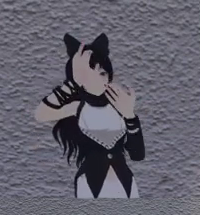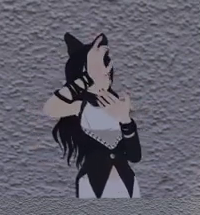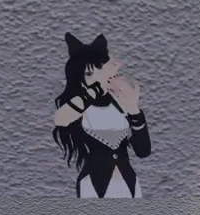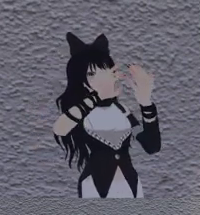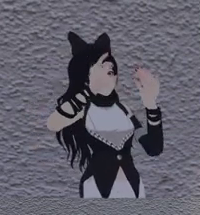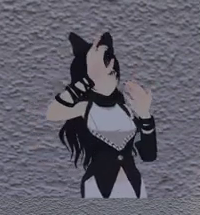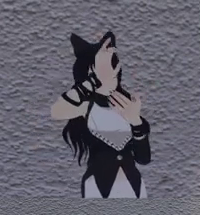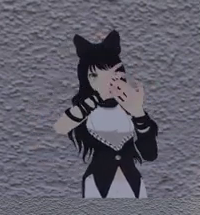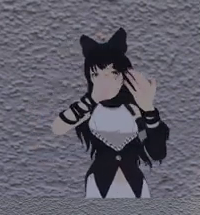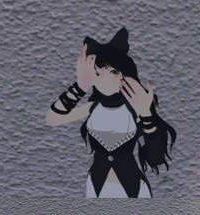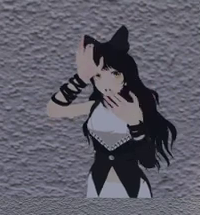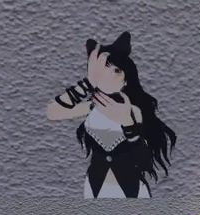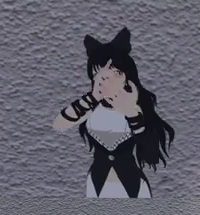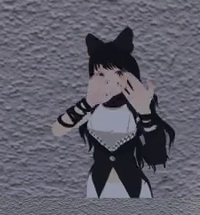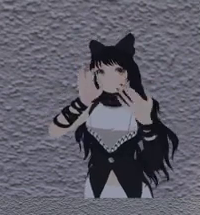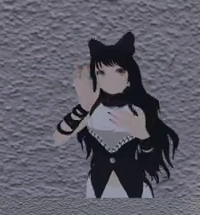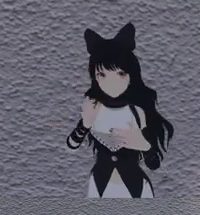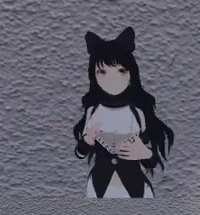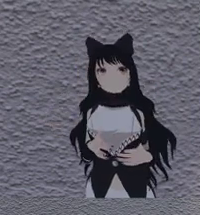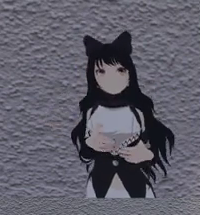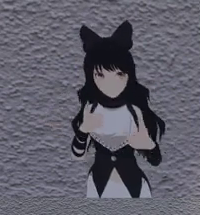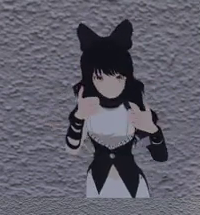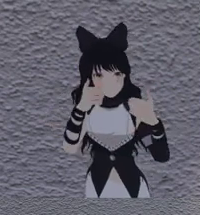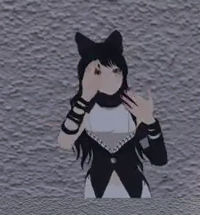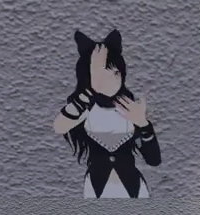I'm confused.